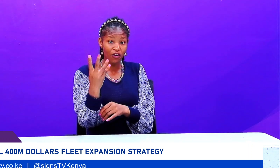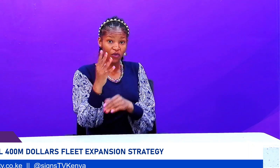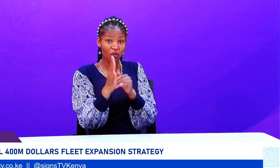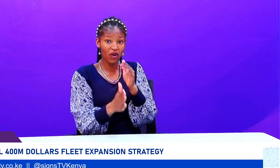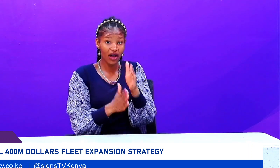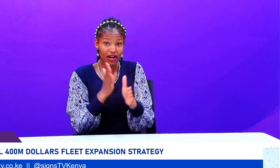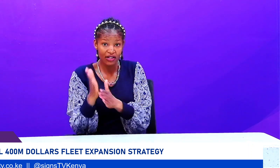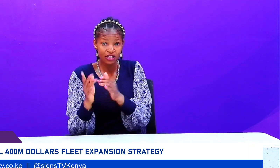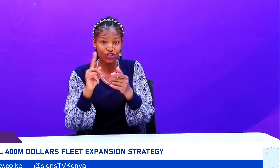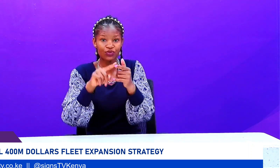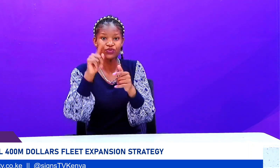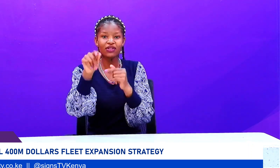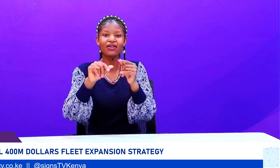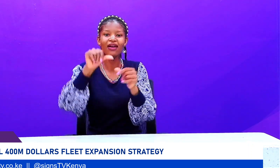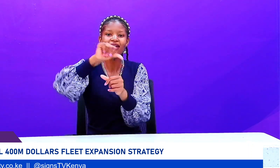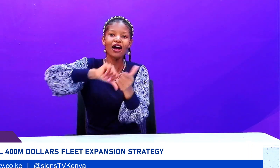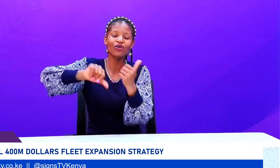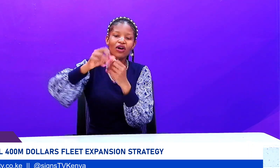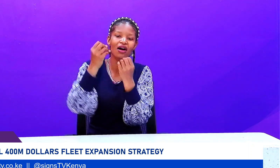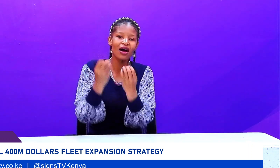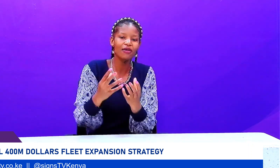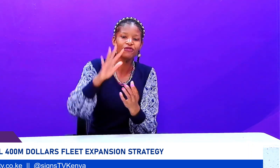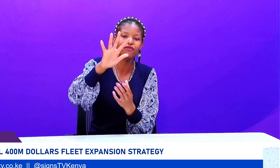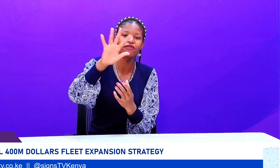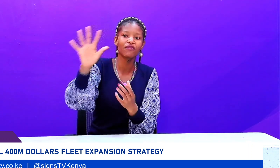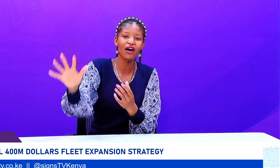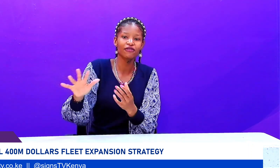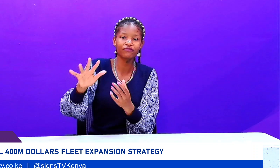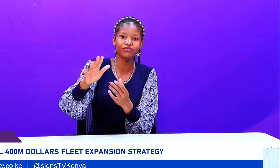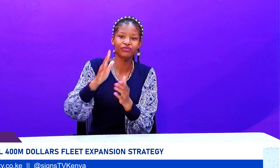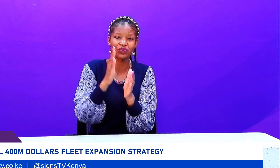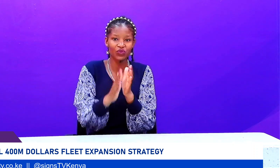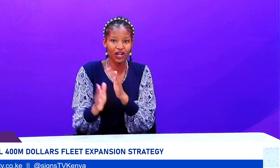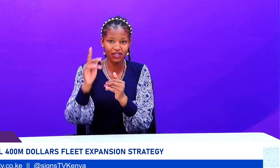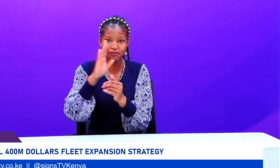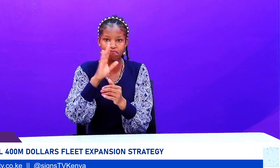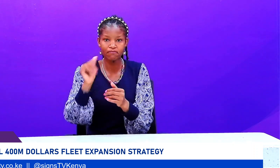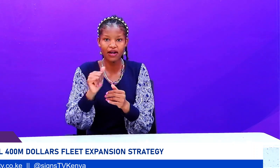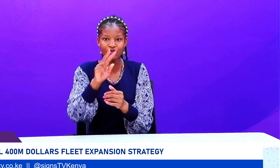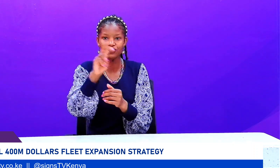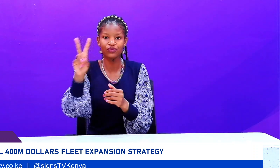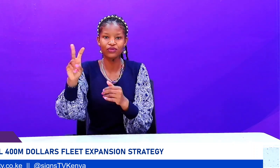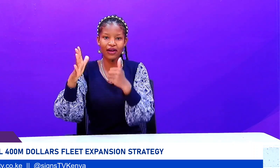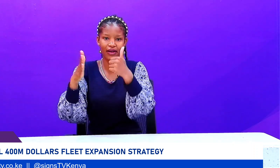to around 55 planes by the year 2029.